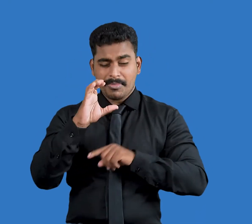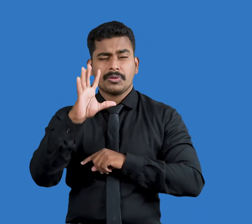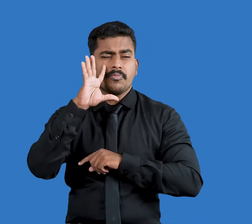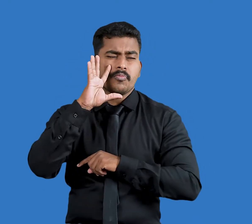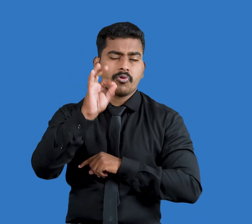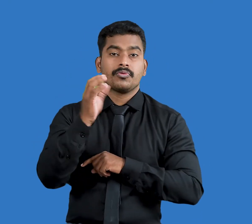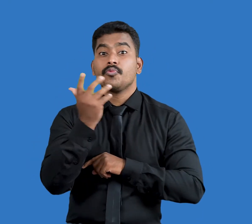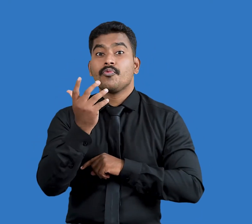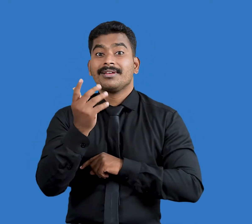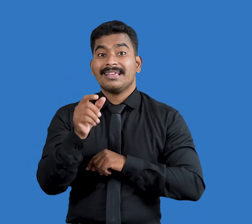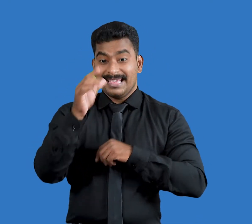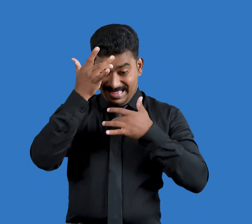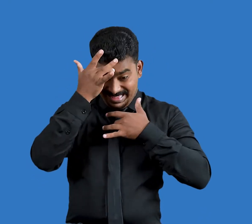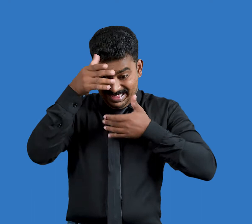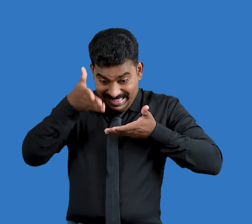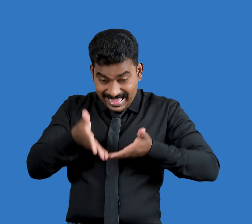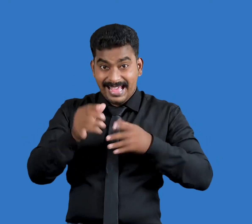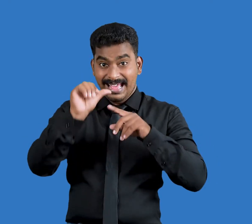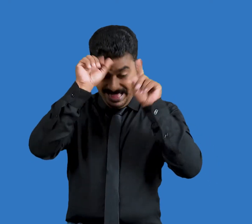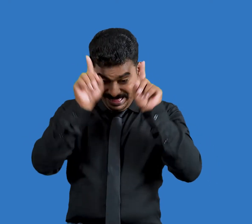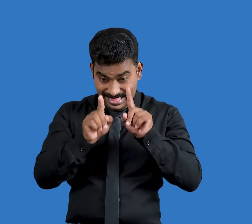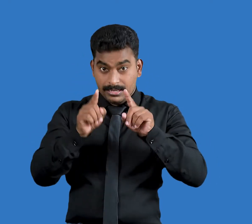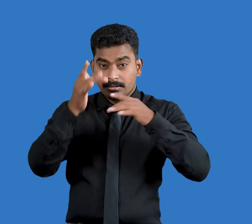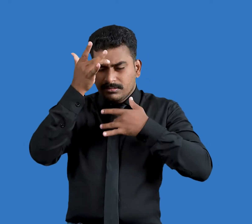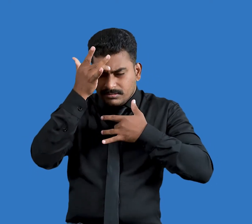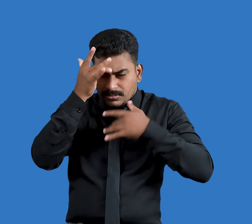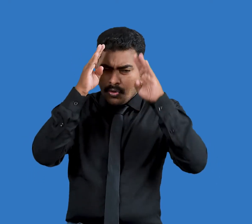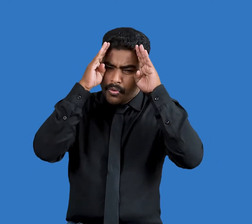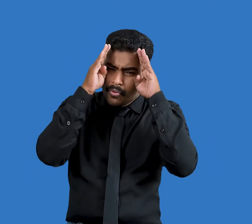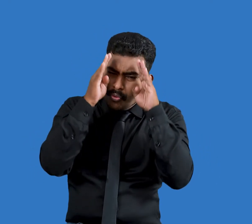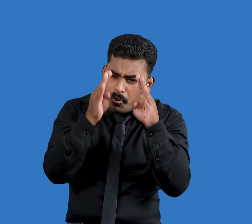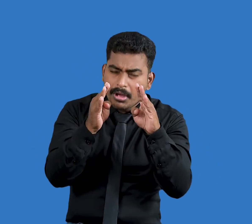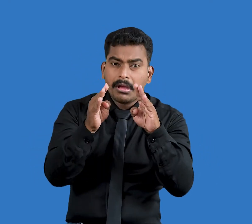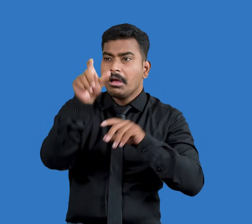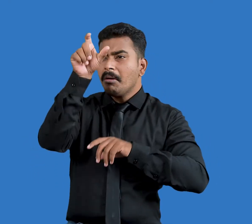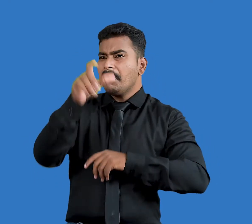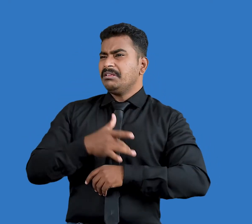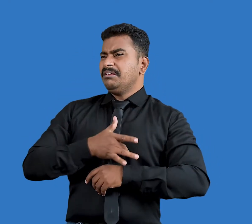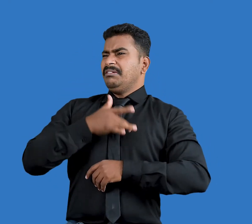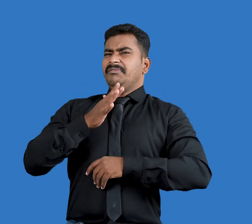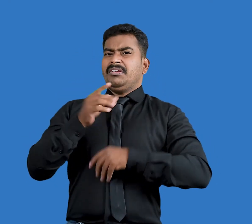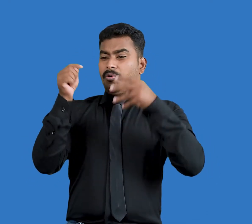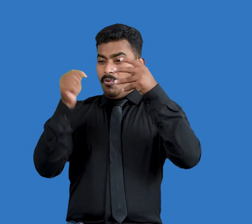simply because disease specific treatment does not reach patients adequately or early